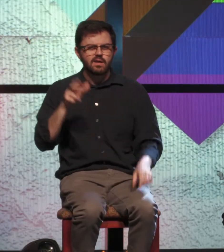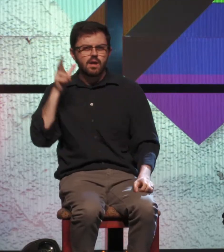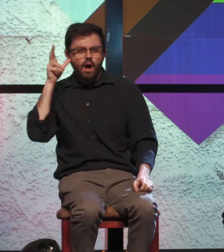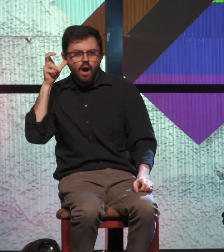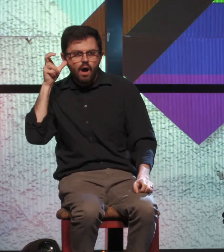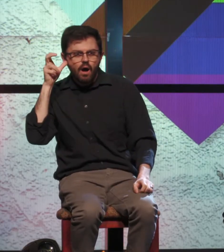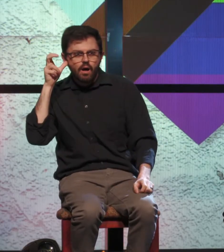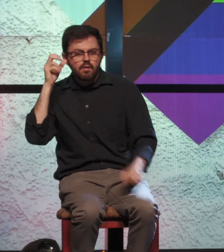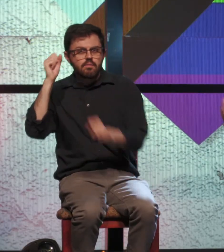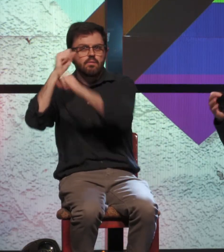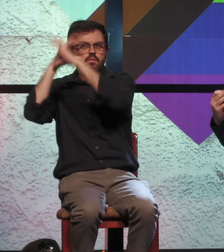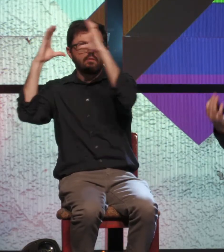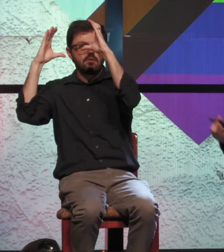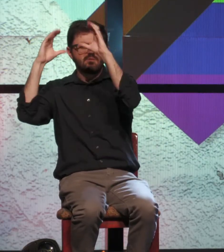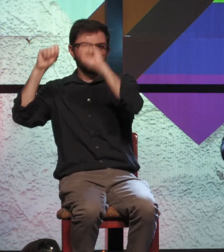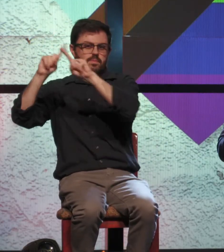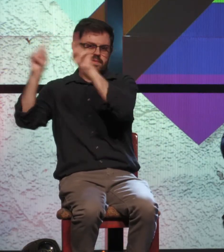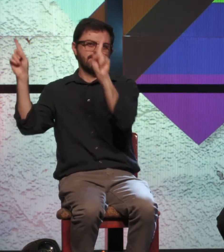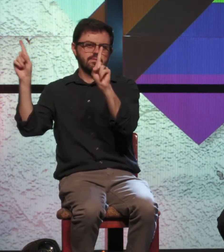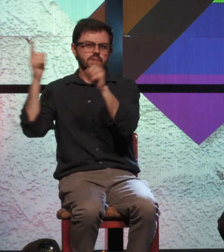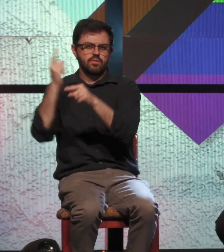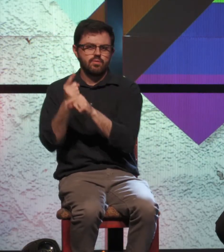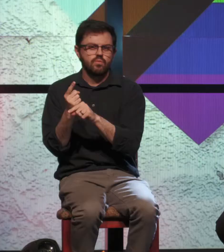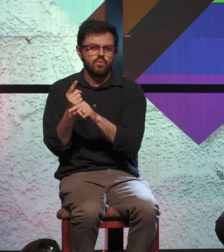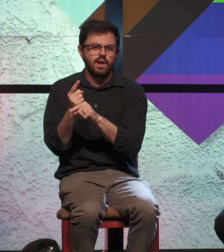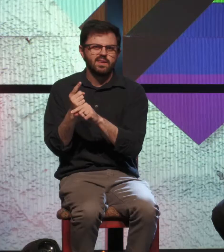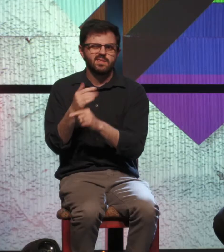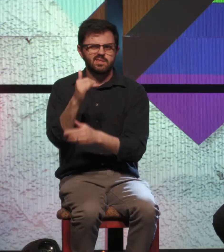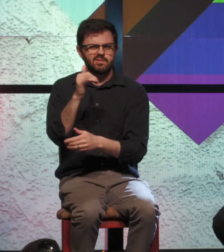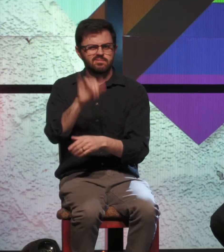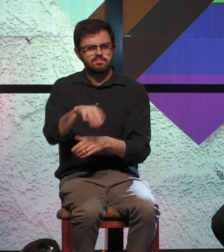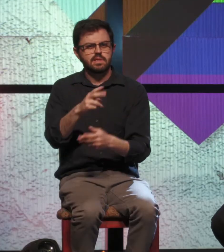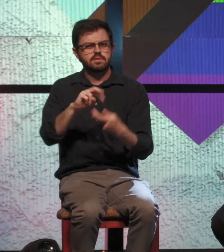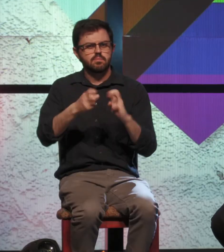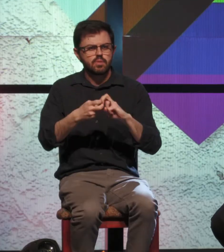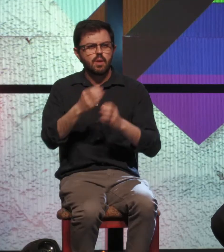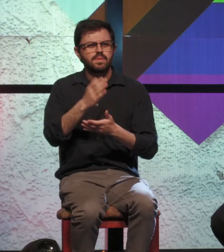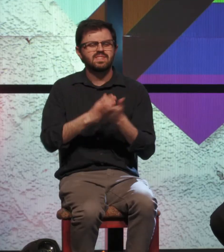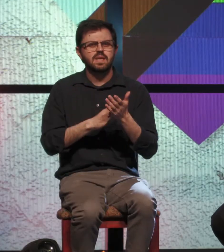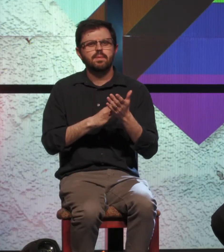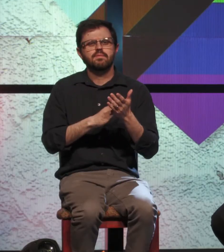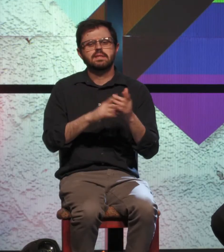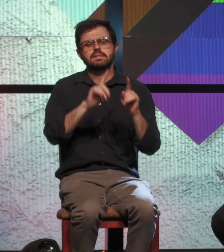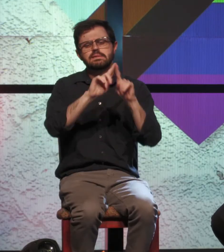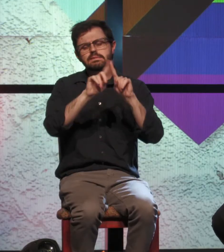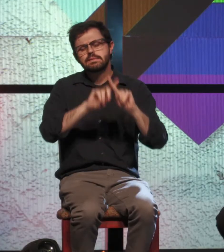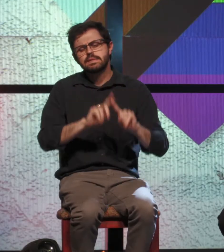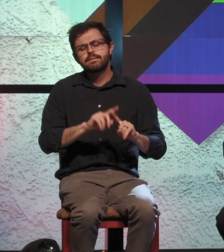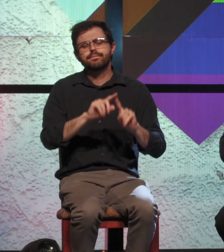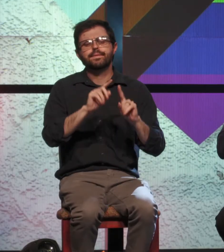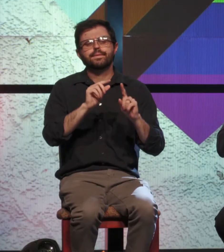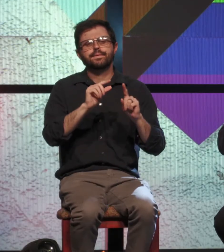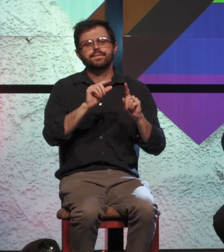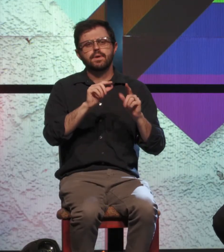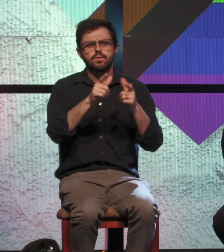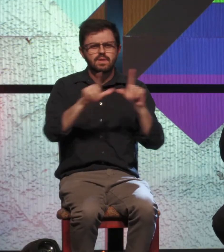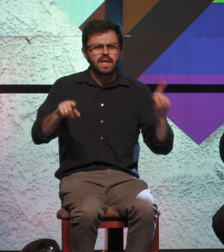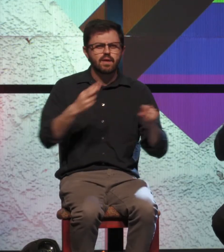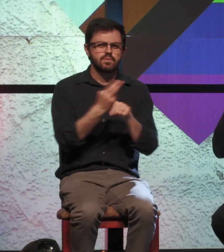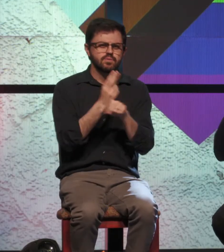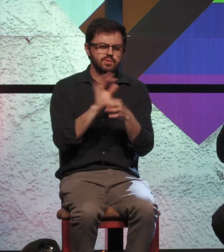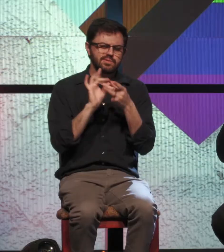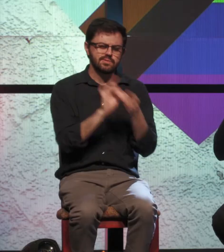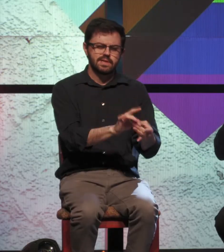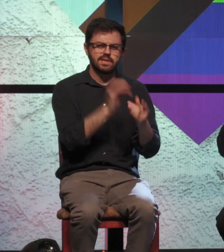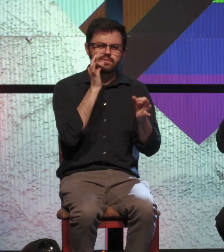differently. Right? That's the problem with some of this, the language that we have inside of faith, is that it's somewhat esoteric